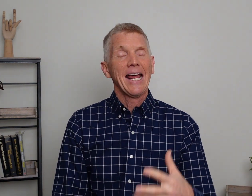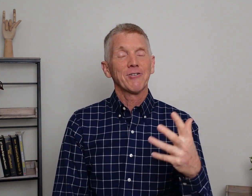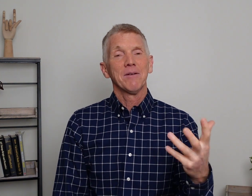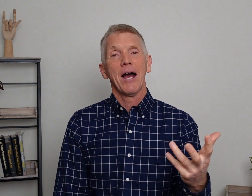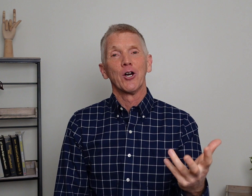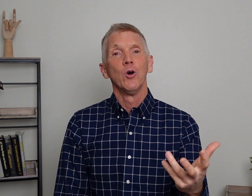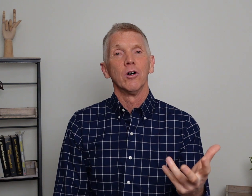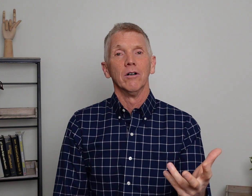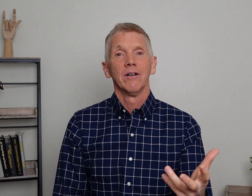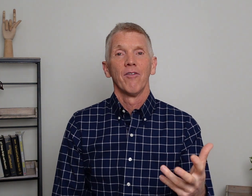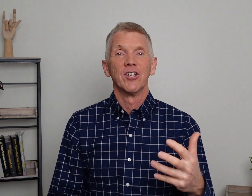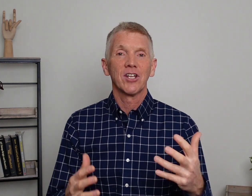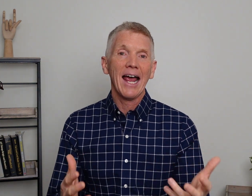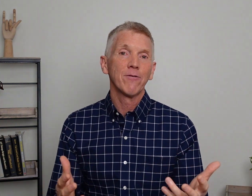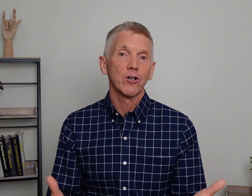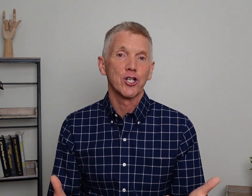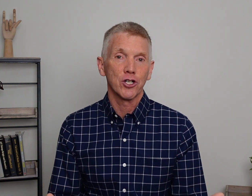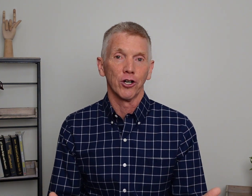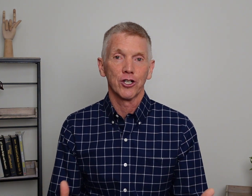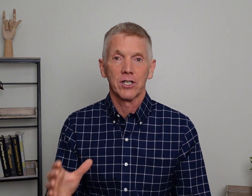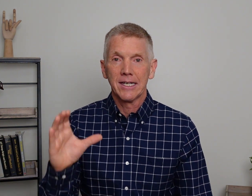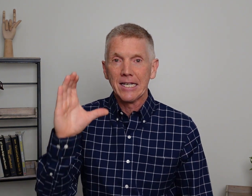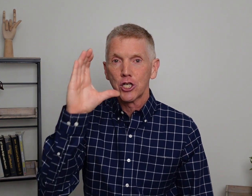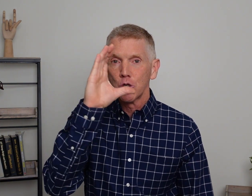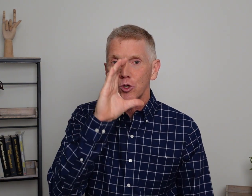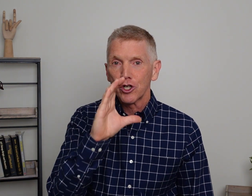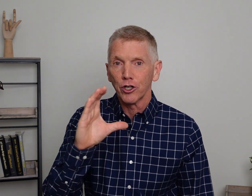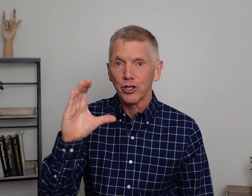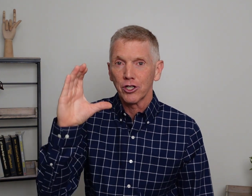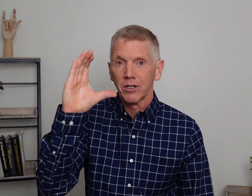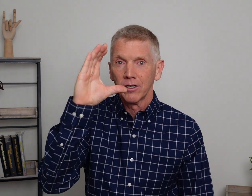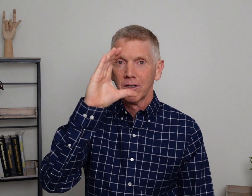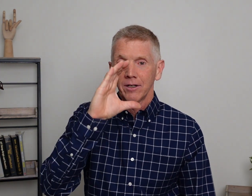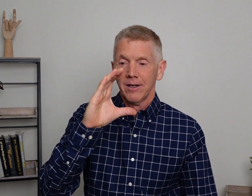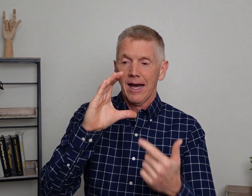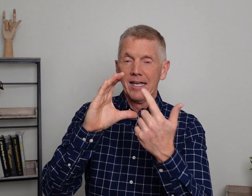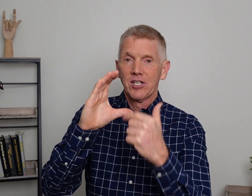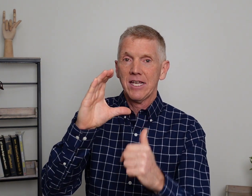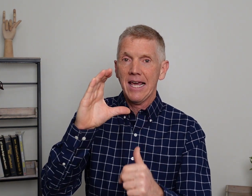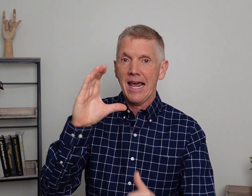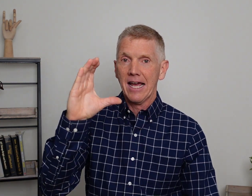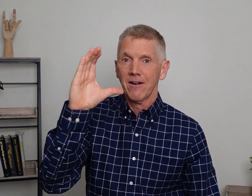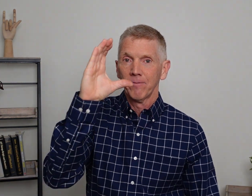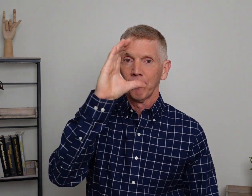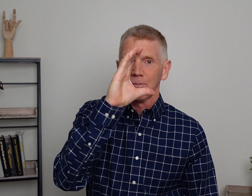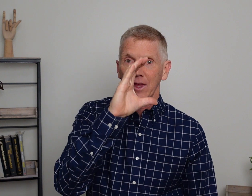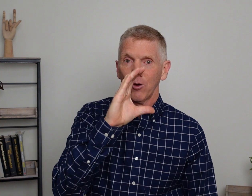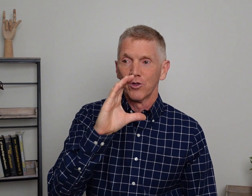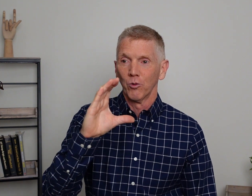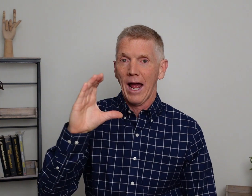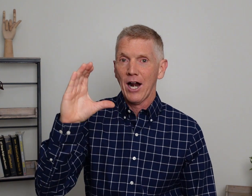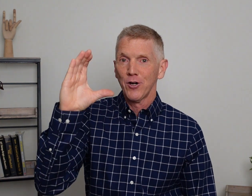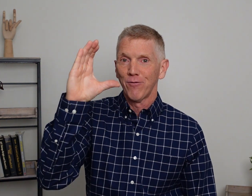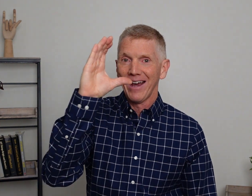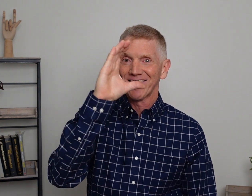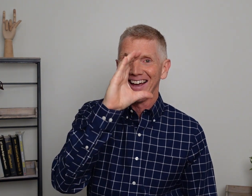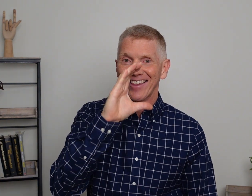Interesting about Google, the sign for search is to search. A C hand that goes around your face like